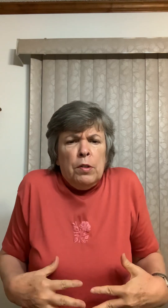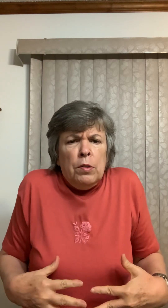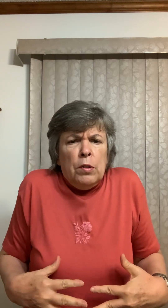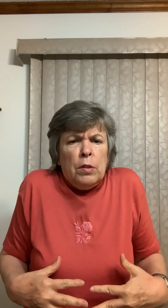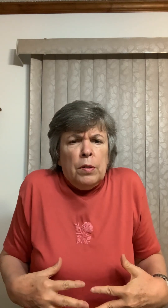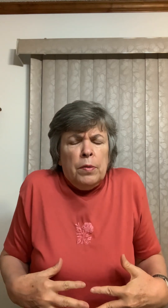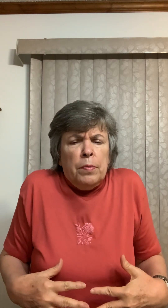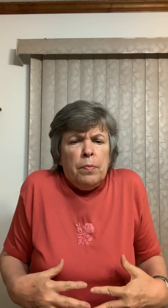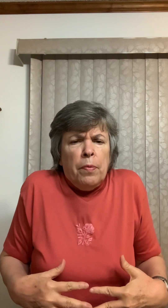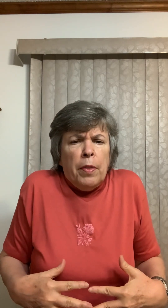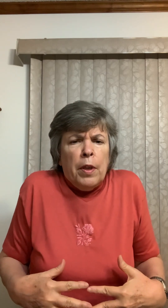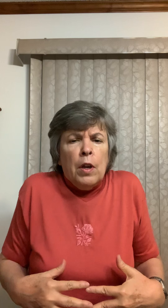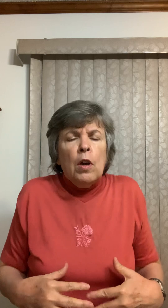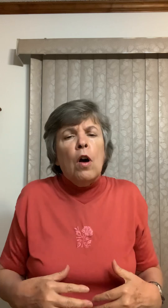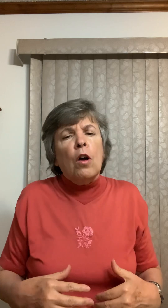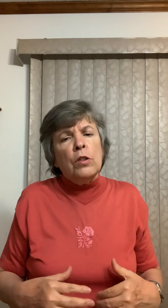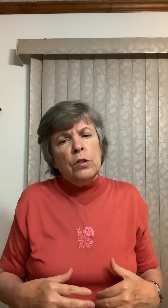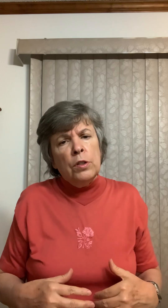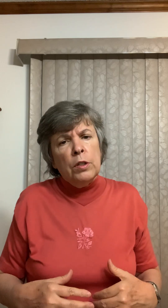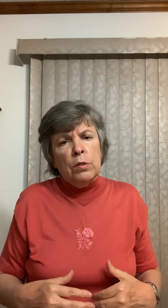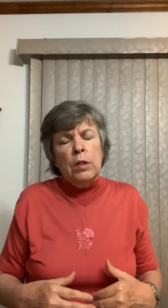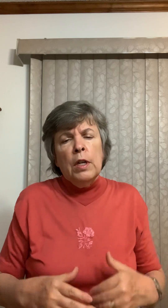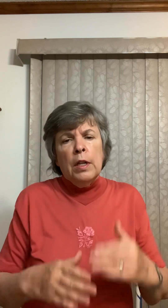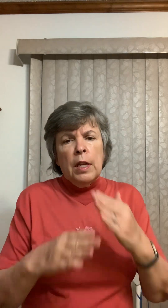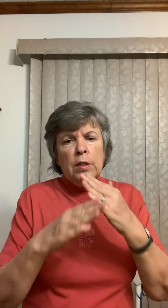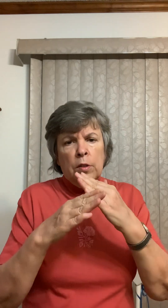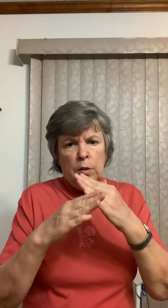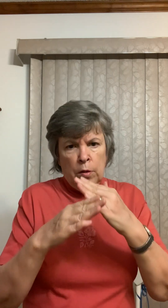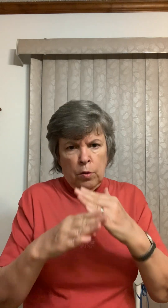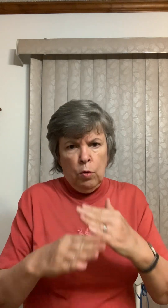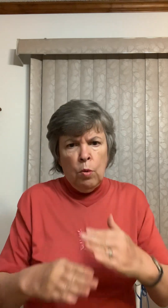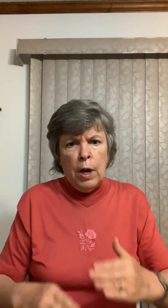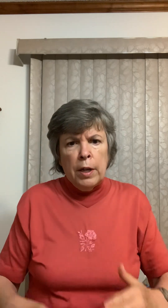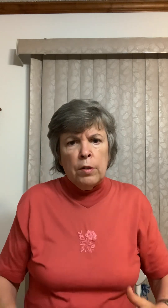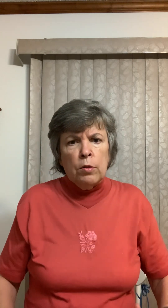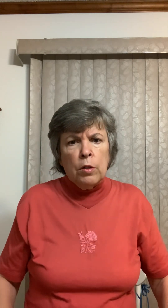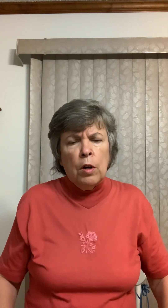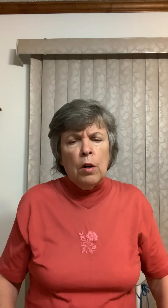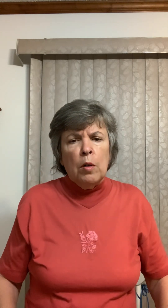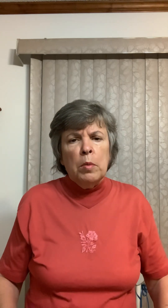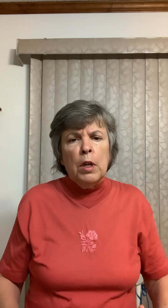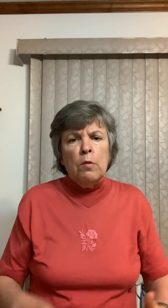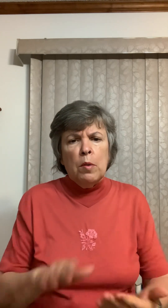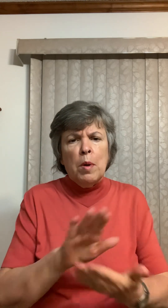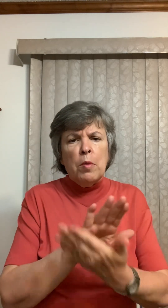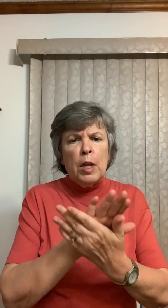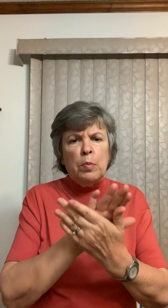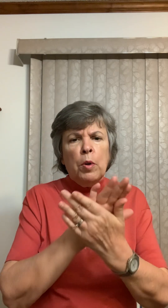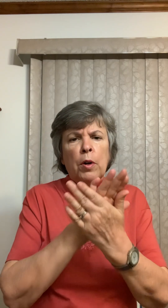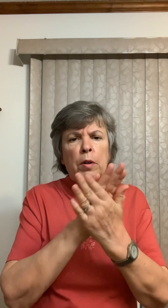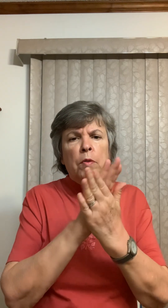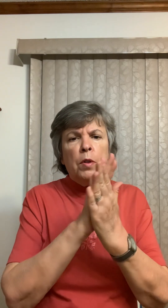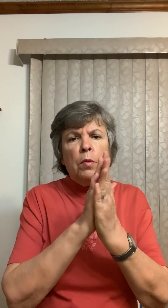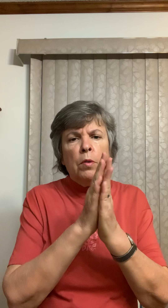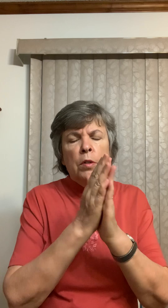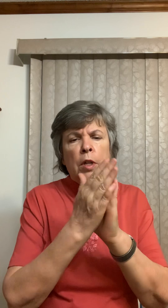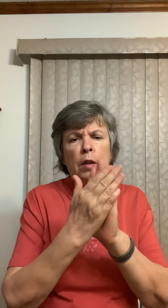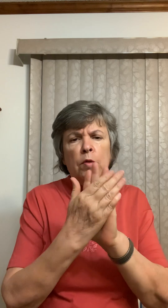fears are stilled, that's quiet or calm. Remember, that's part of the sign for